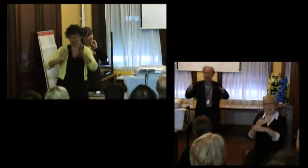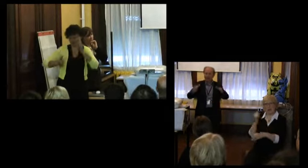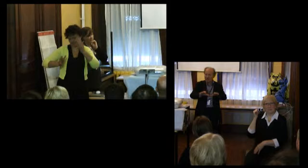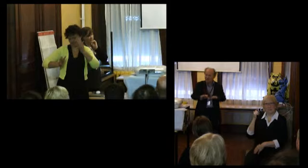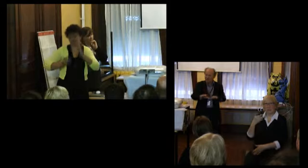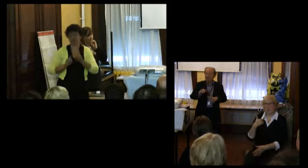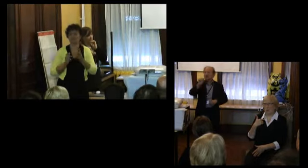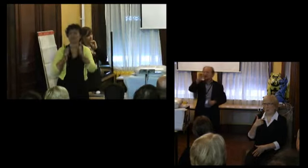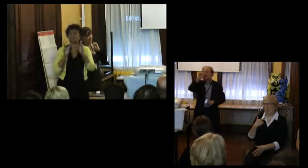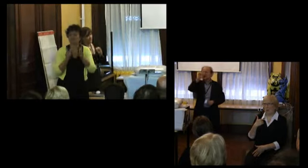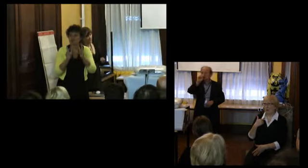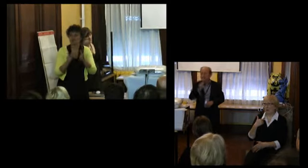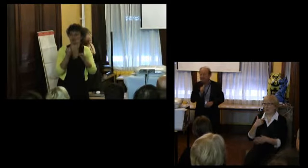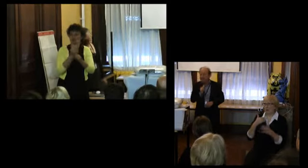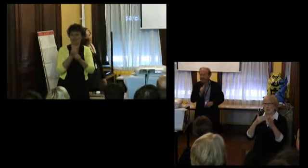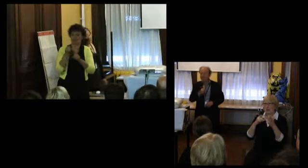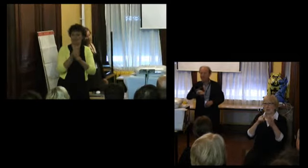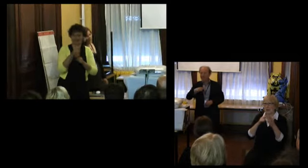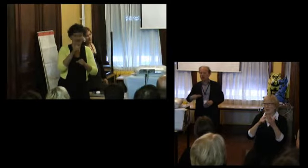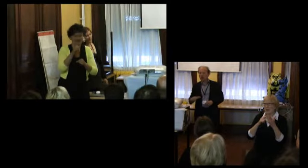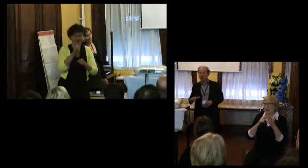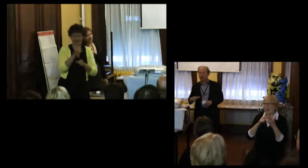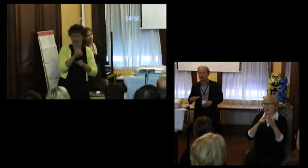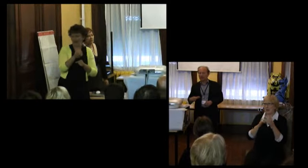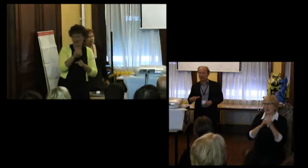for RMN,